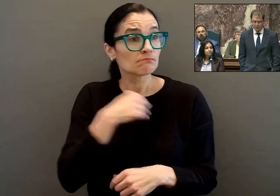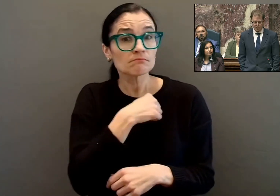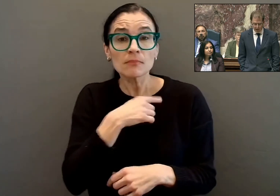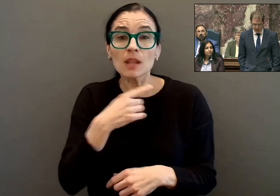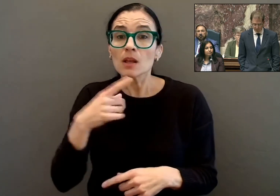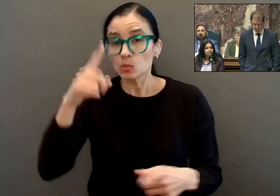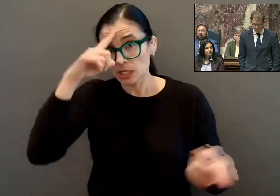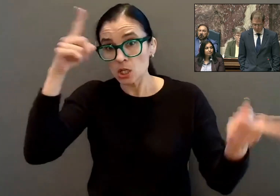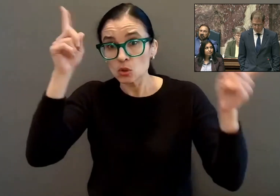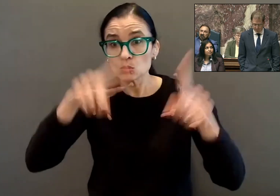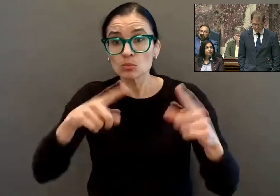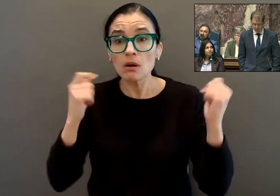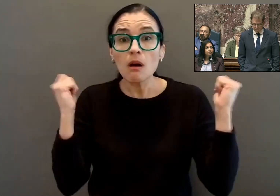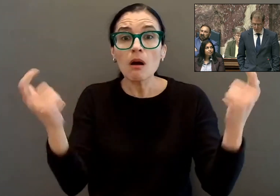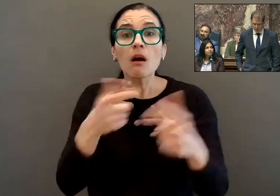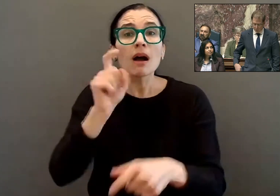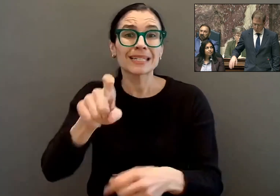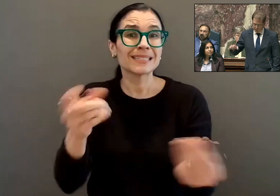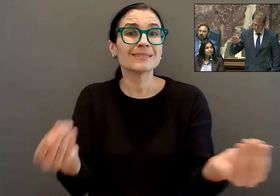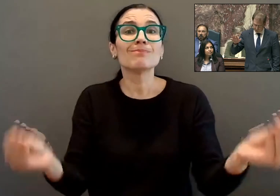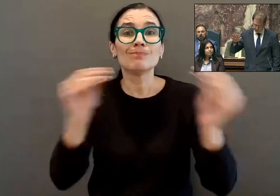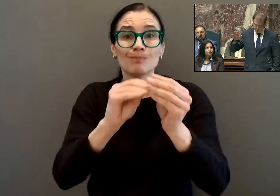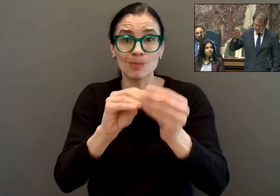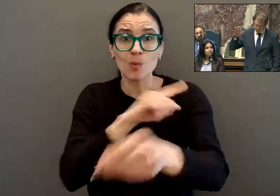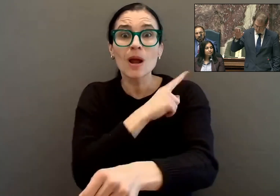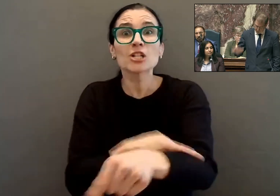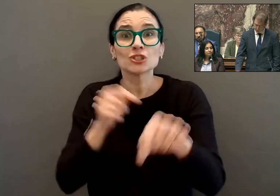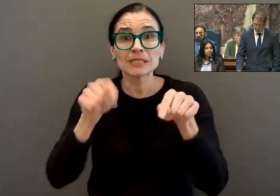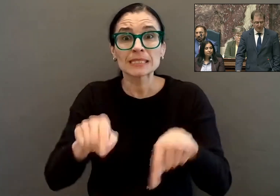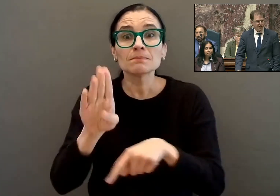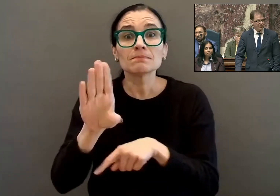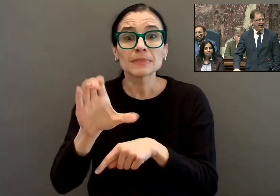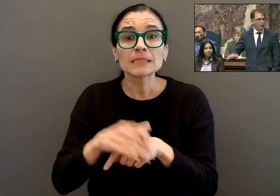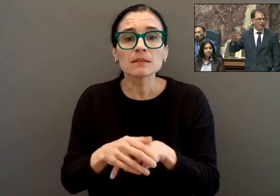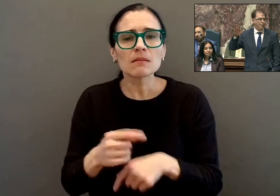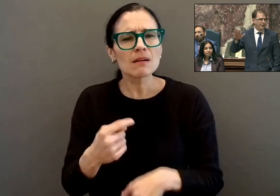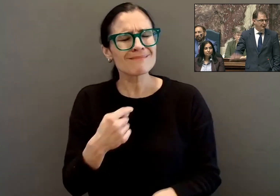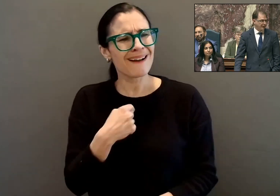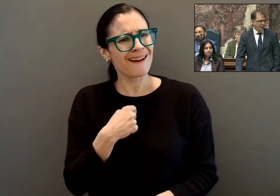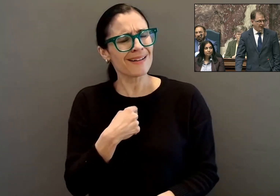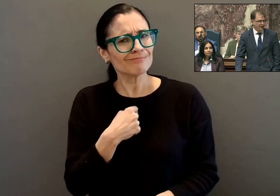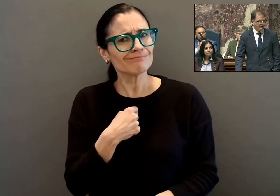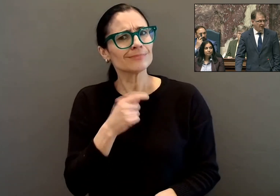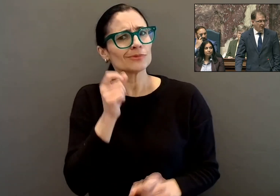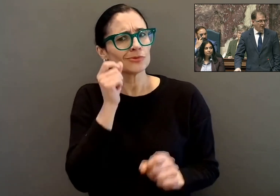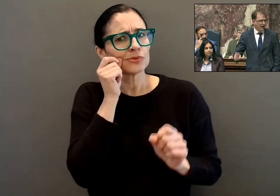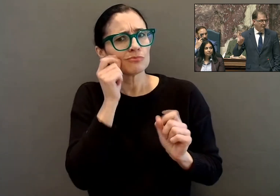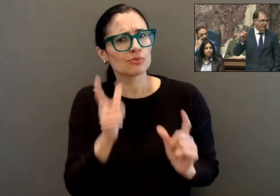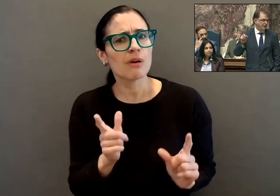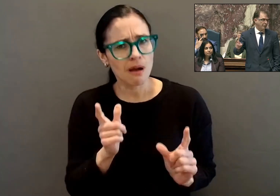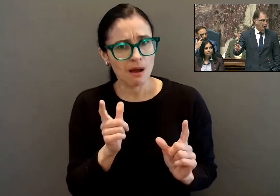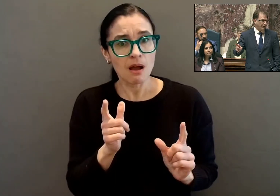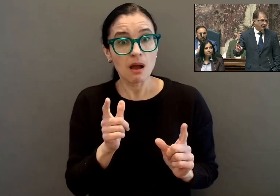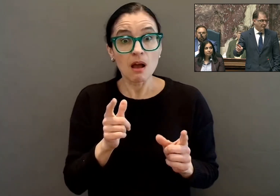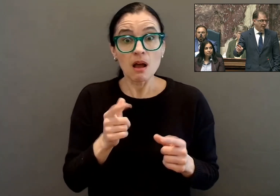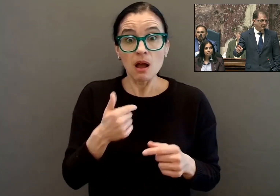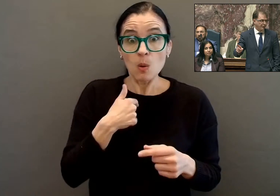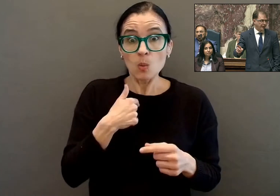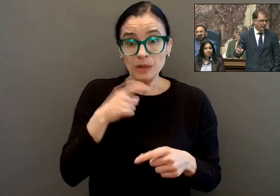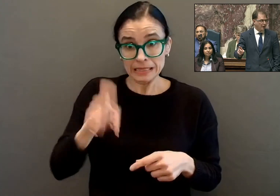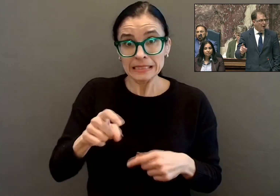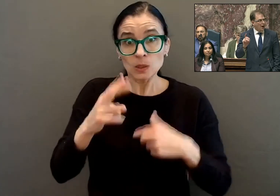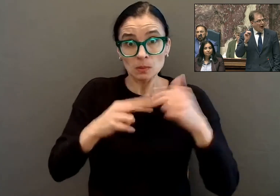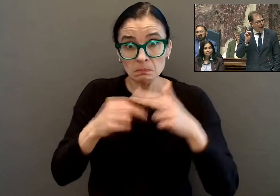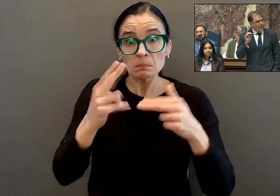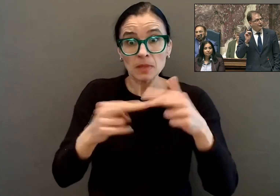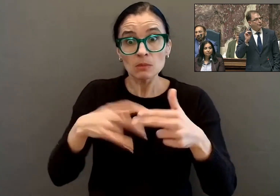I am surprised, Honourable Speaker, that when we are saying we need to build projects and we're building projects, the opposition opposes them, Honourable